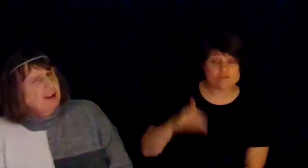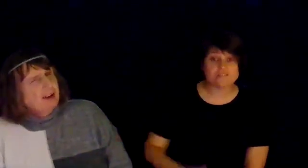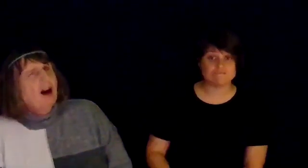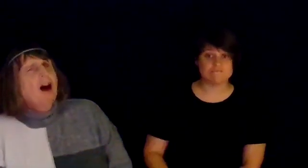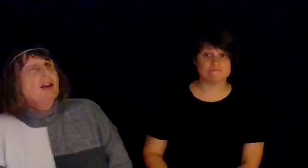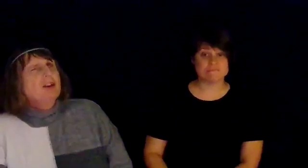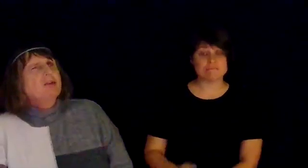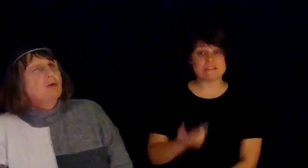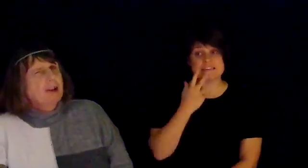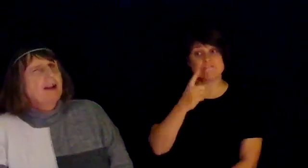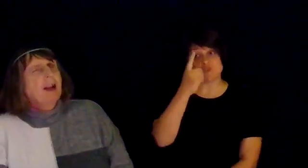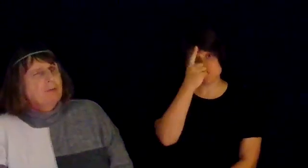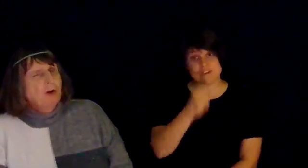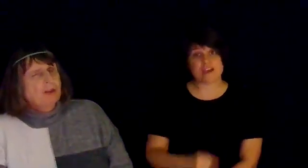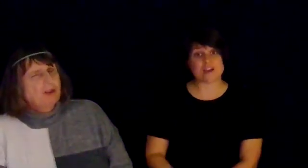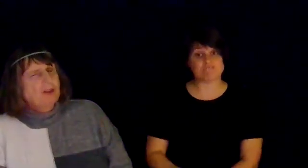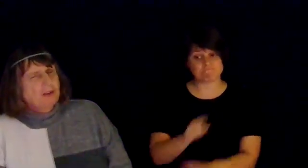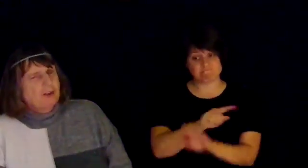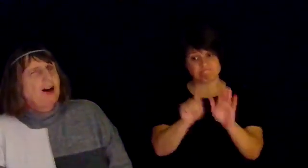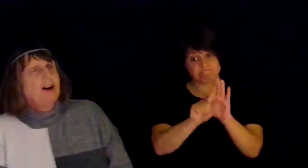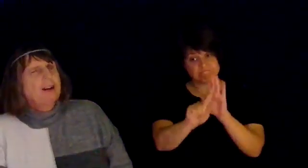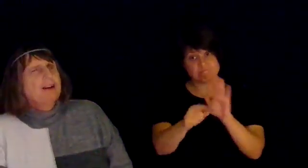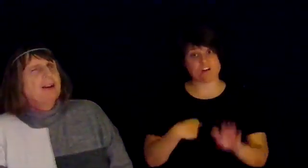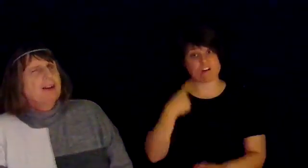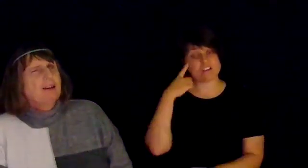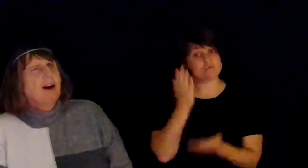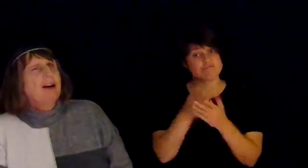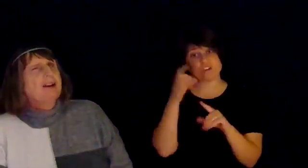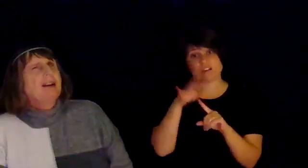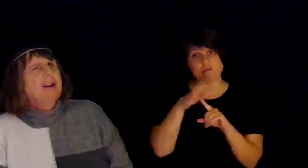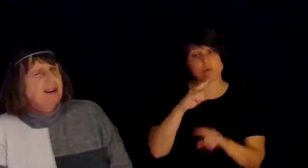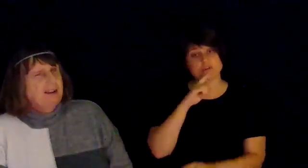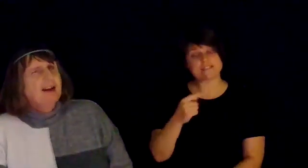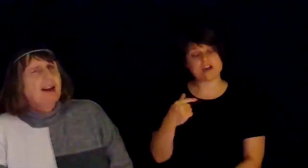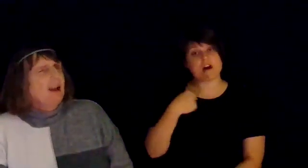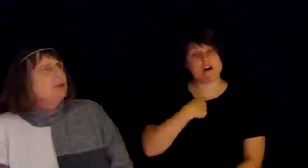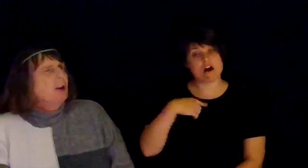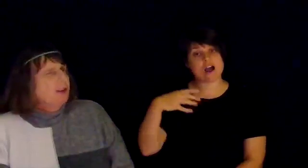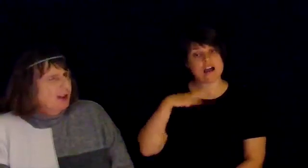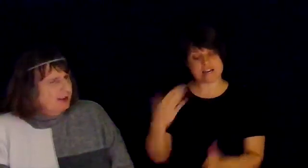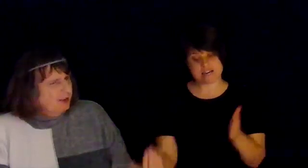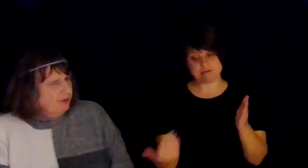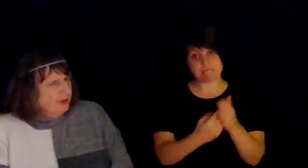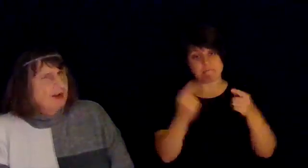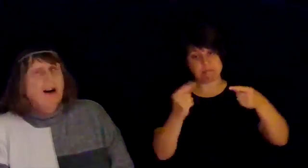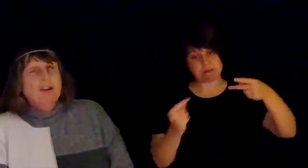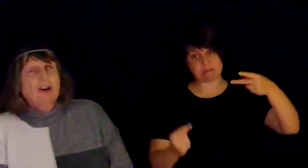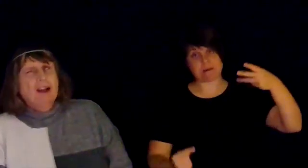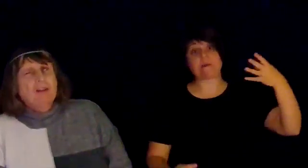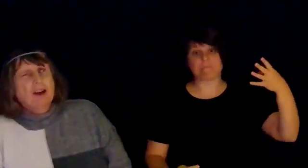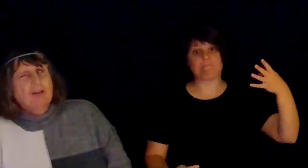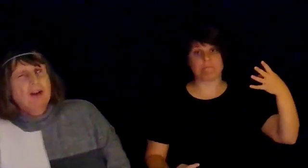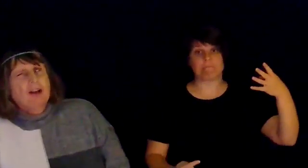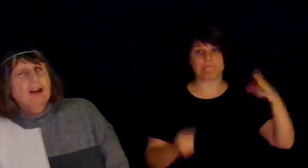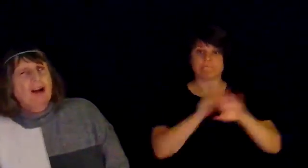you can, I think it's really important to sort of say, I need X, Y, Z. I